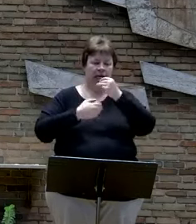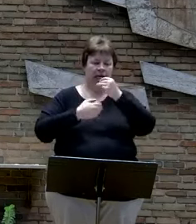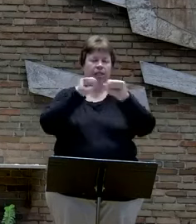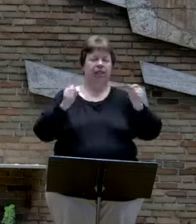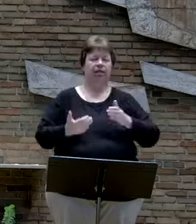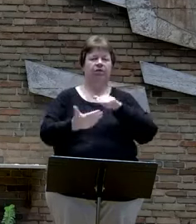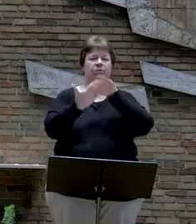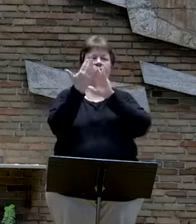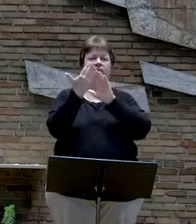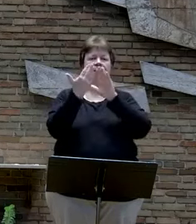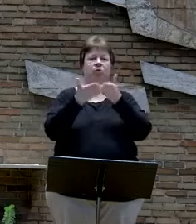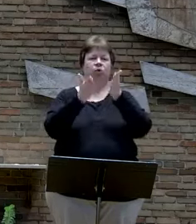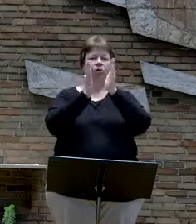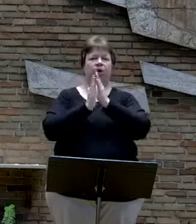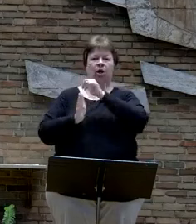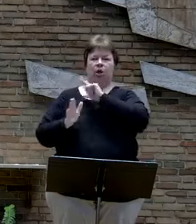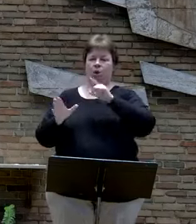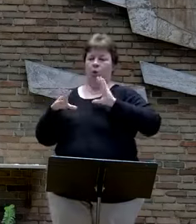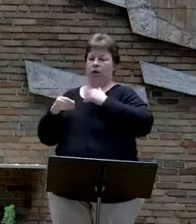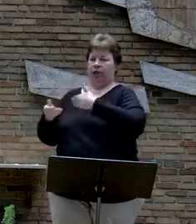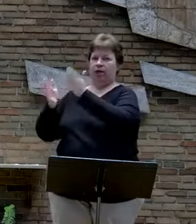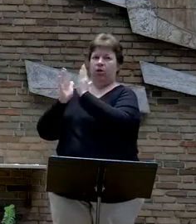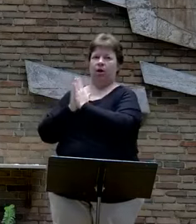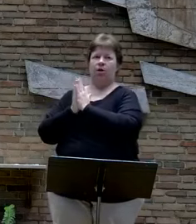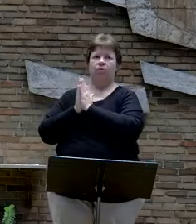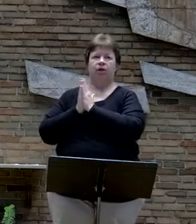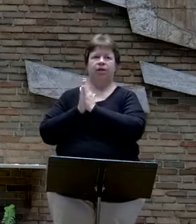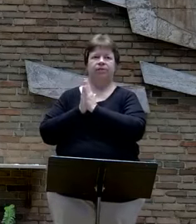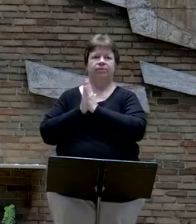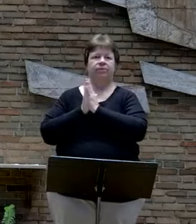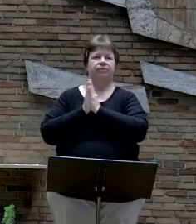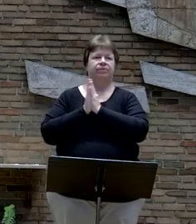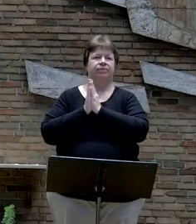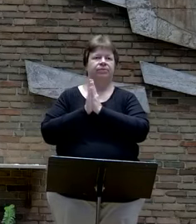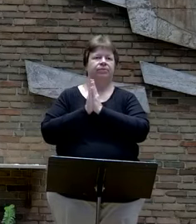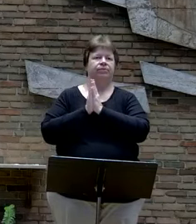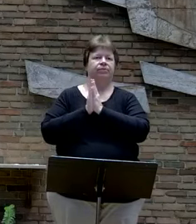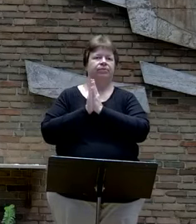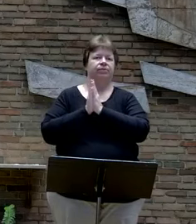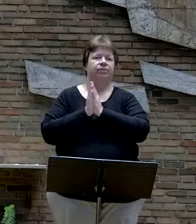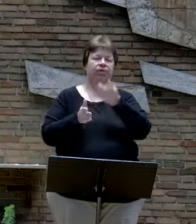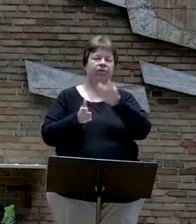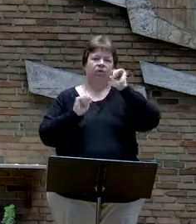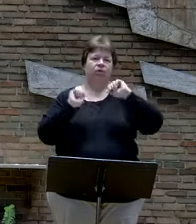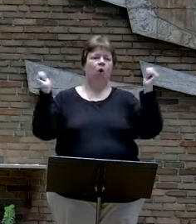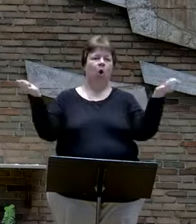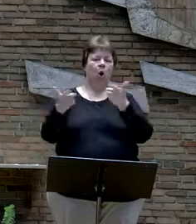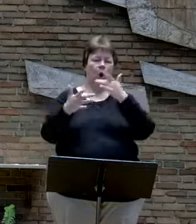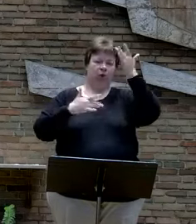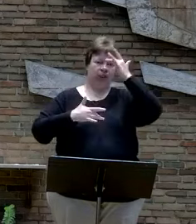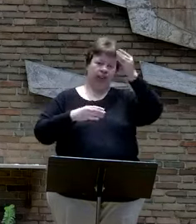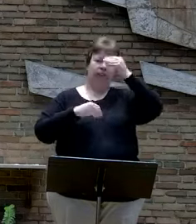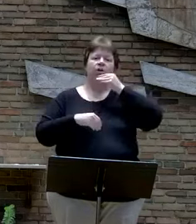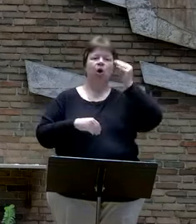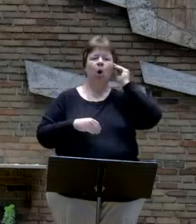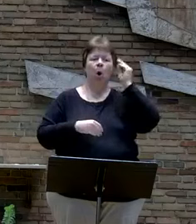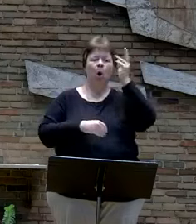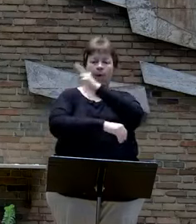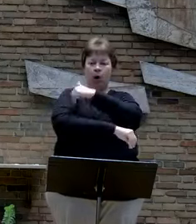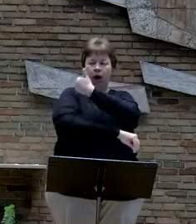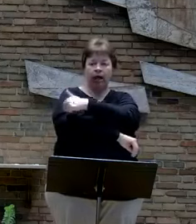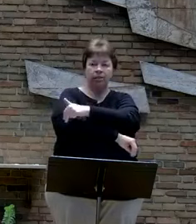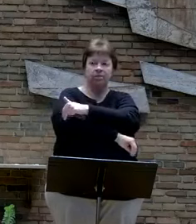redeeming presence, we pray. Lord, hear our prayer. For all who are sick at home or